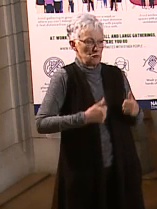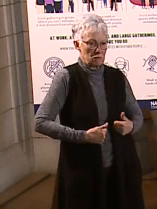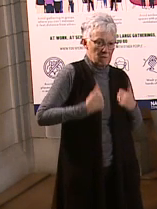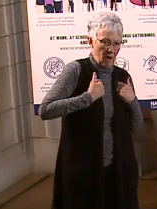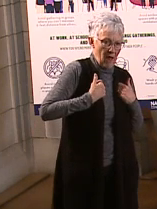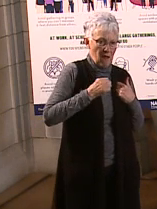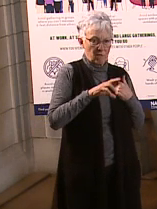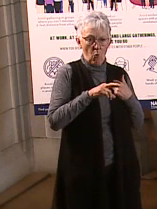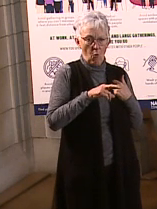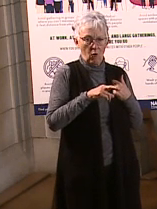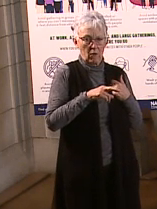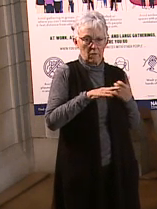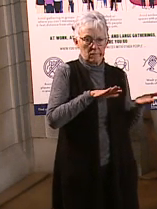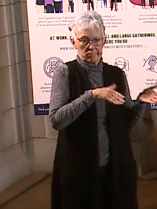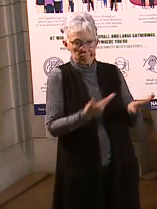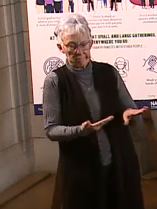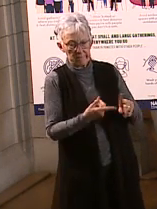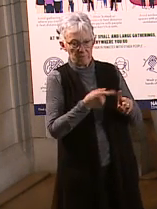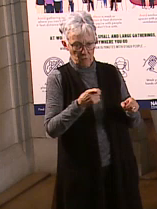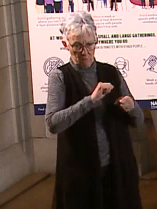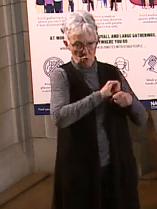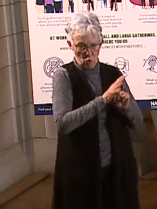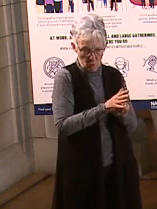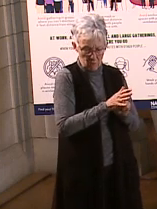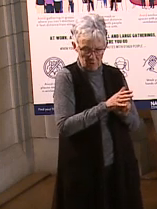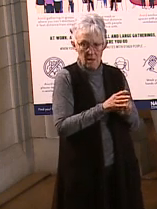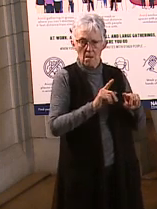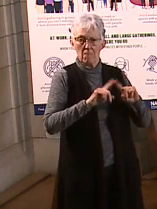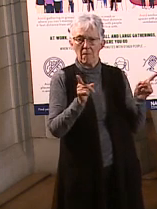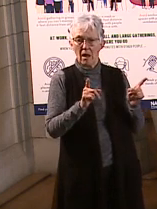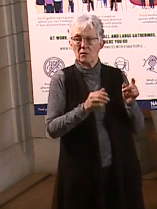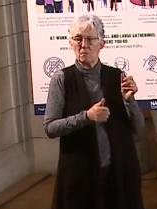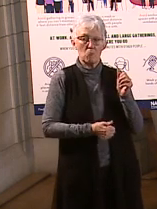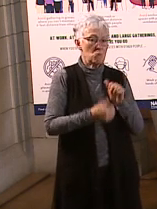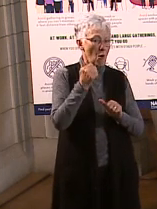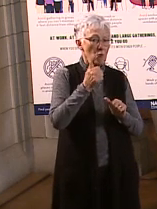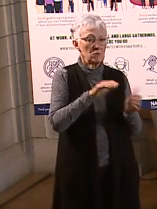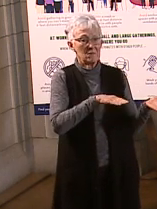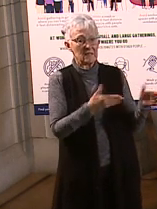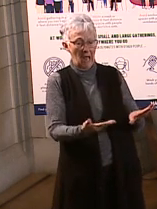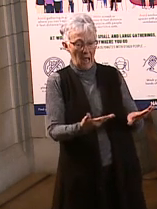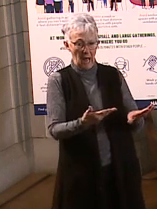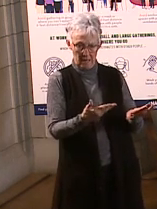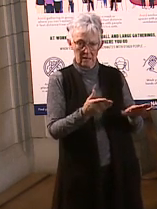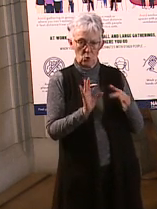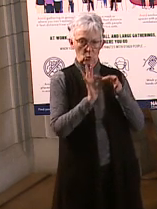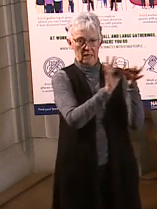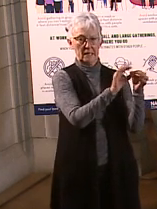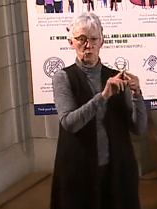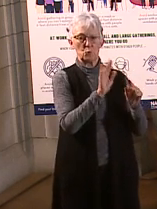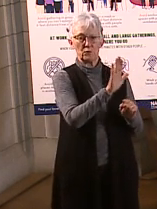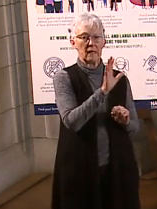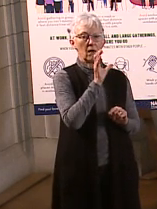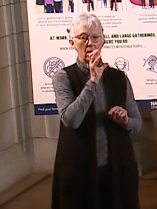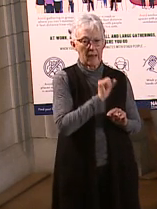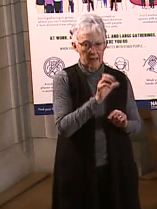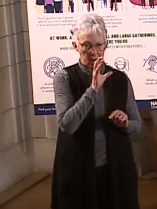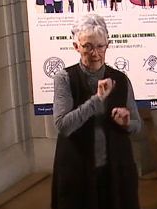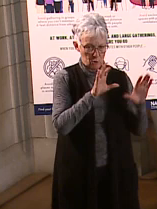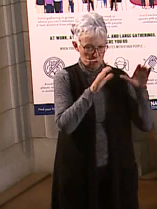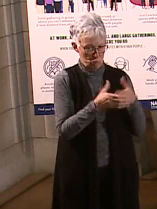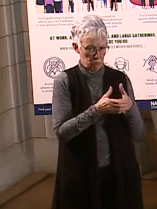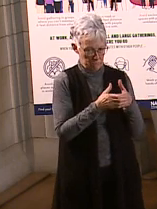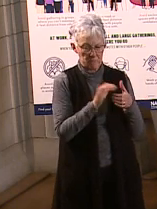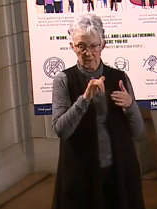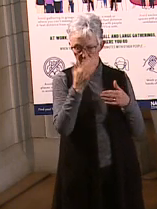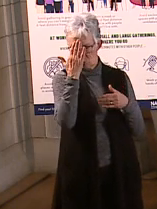older. So I would say stay tuned. We'll have more information with regard to the other groups as we move through 65-year-olds and older, but that's